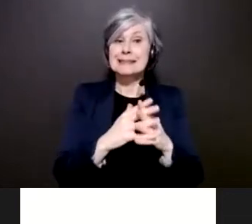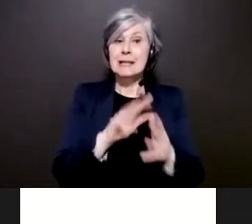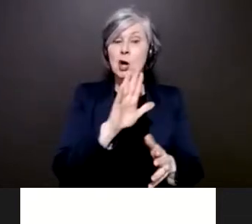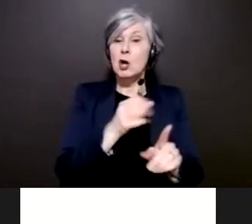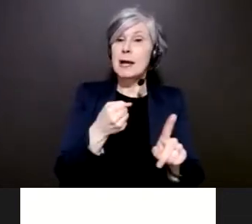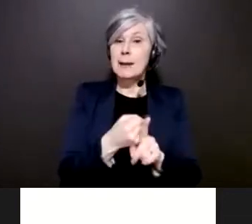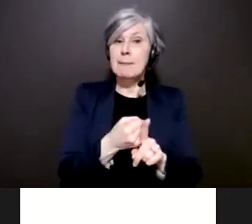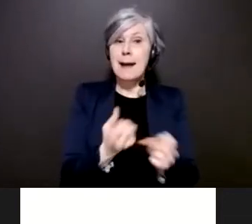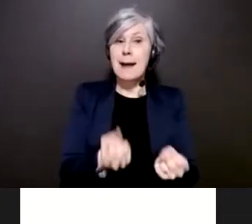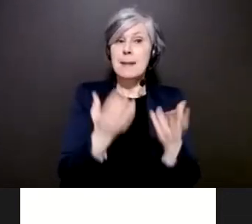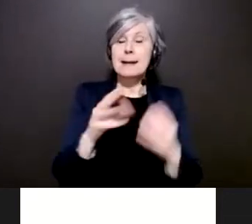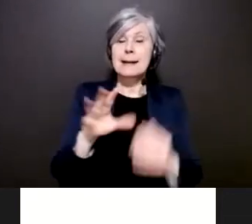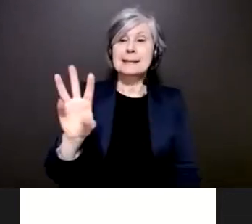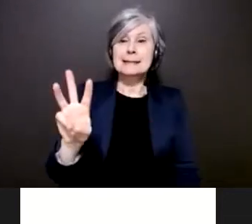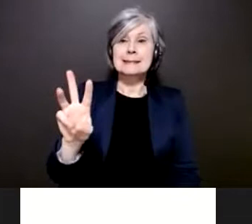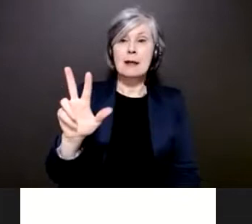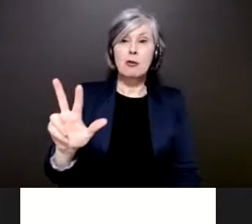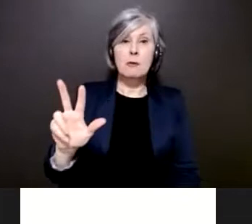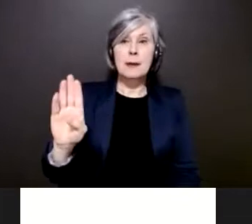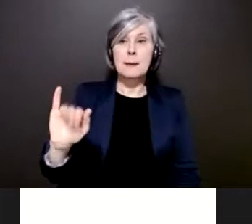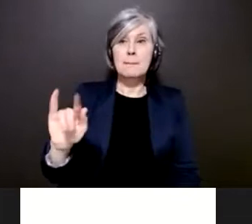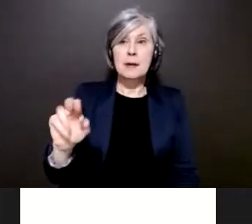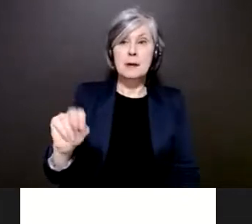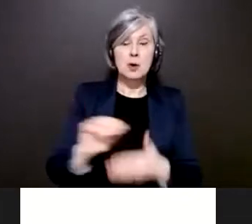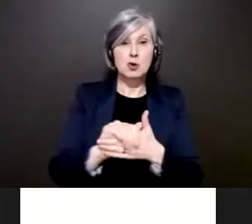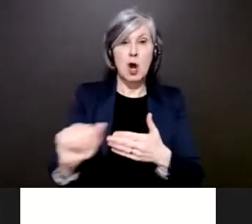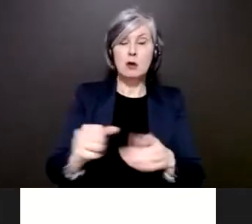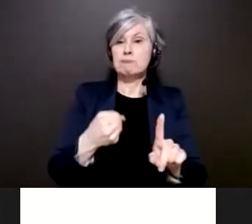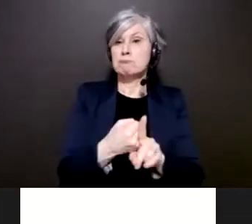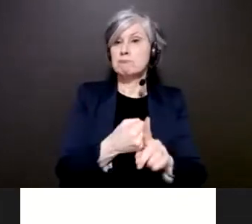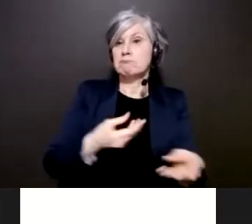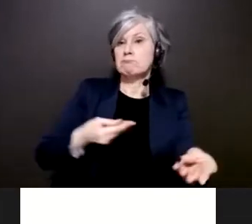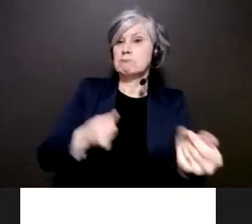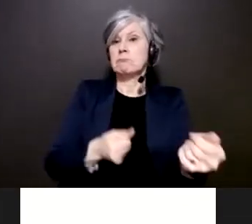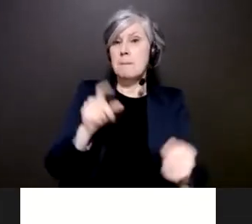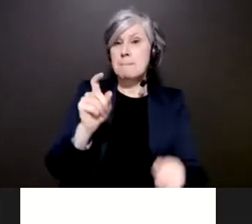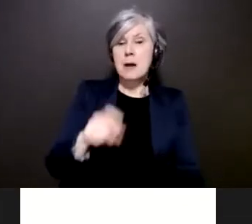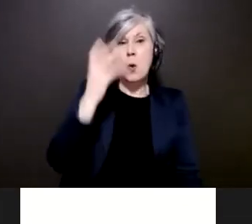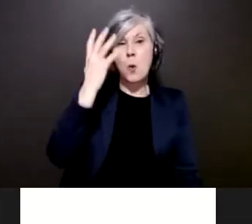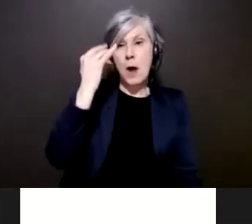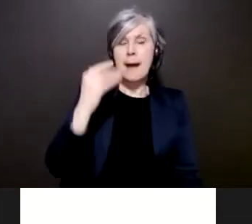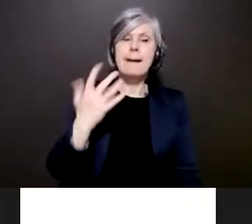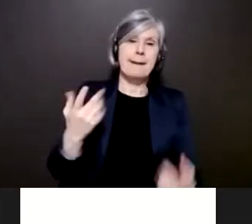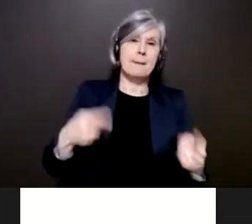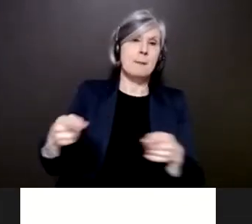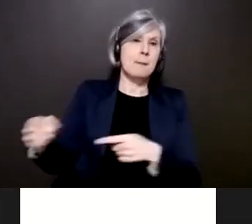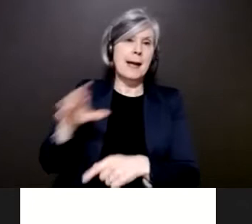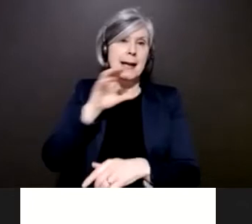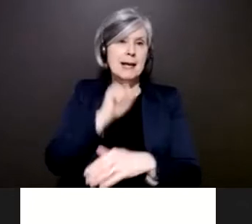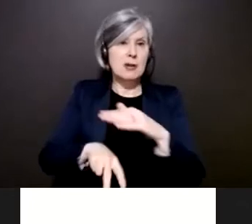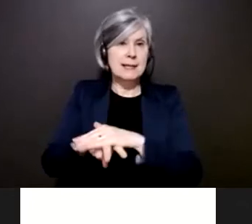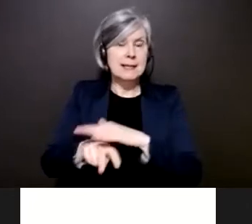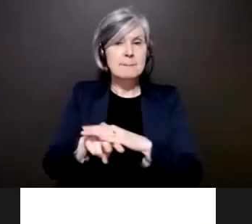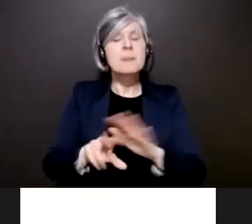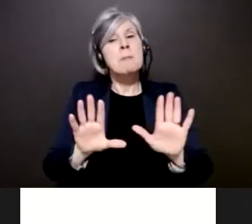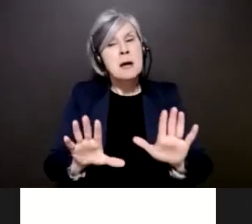$63 billion due to ageism. There is cause for cautious optimism that if action